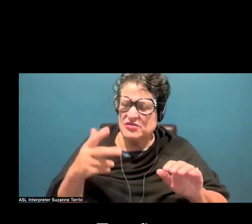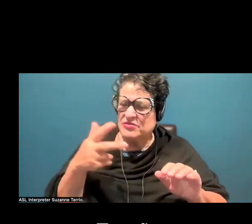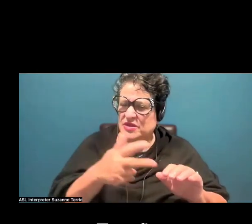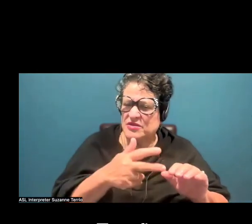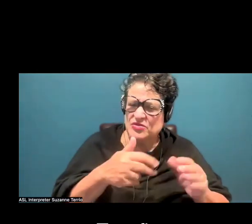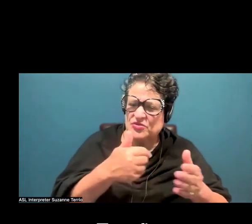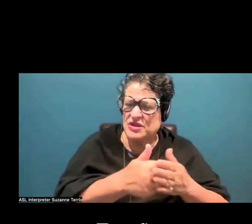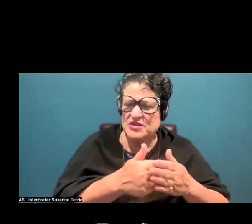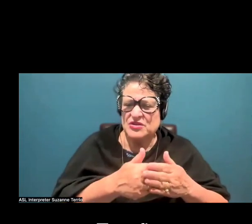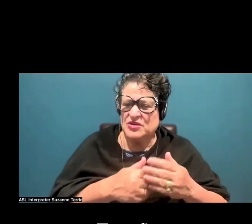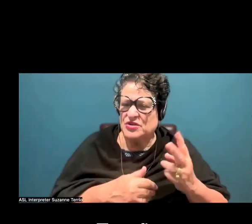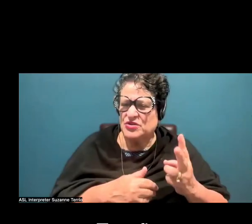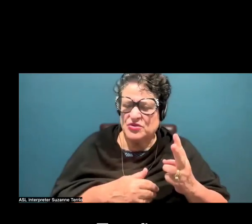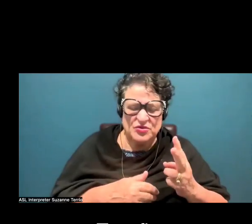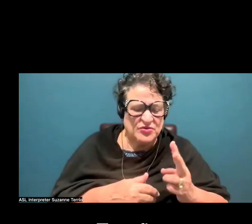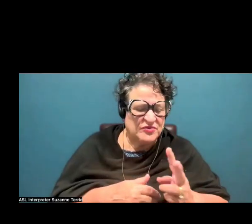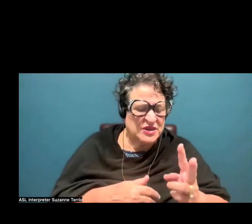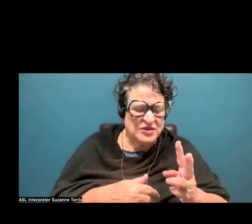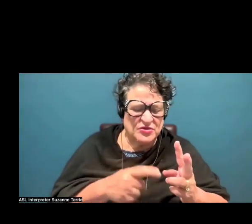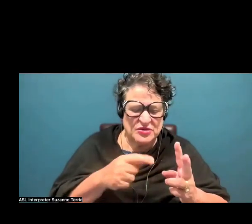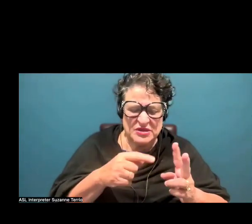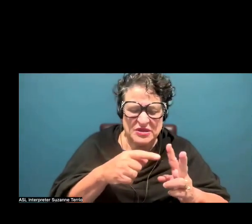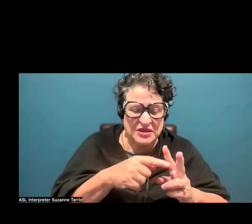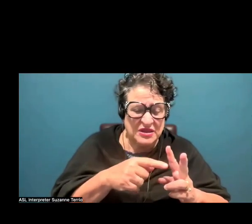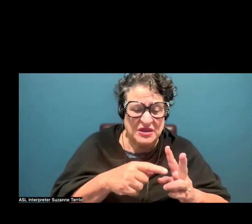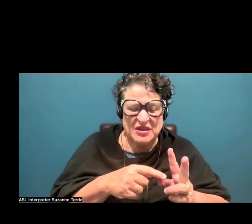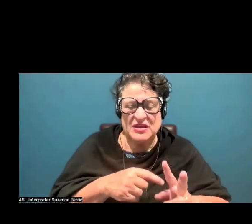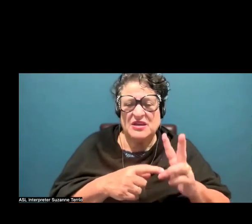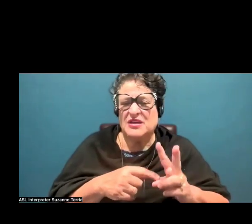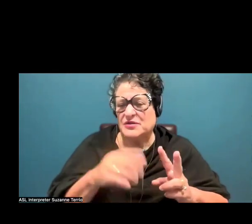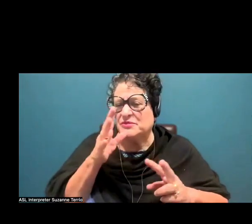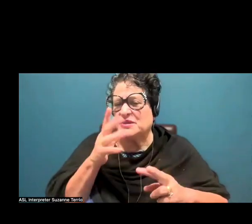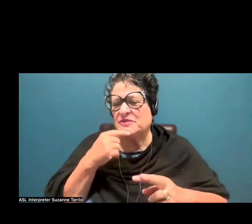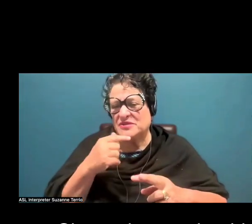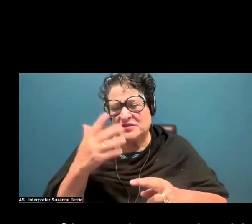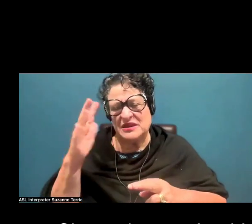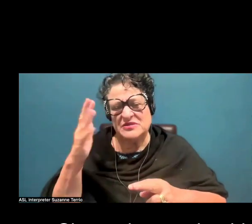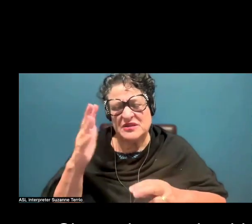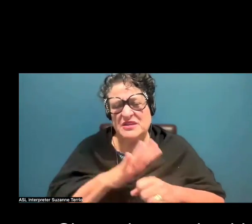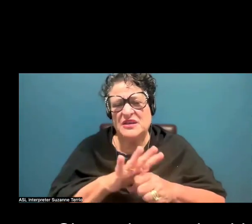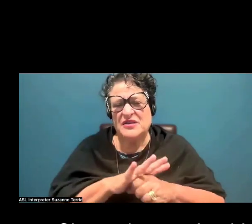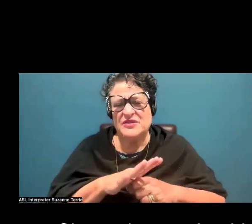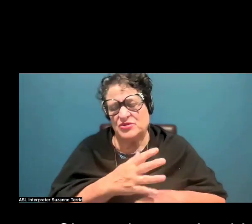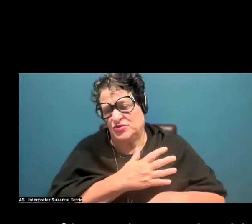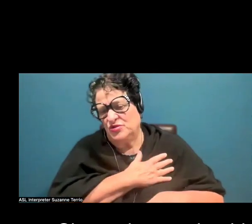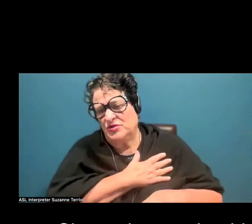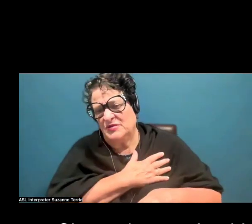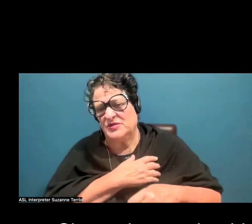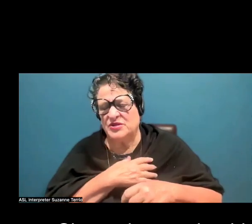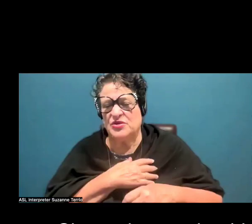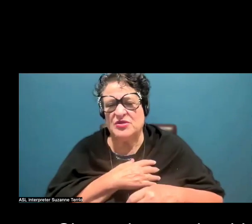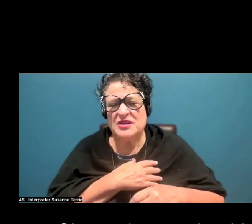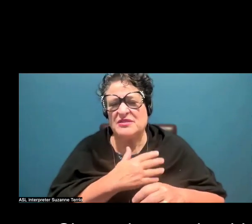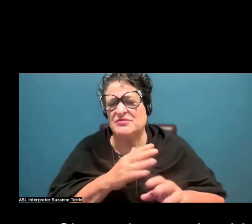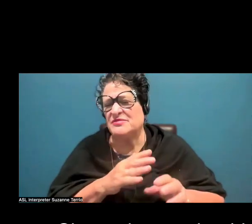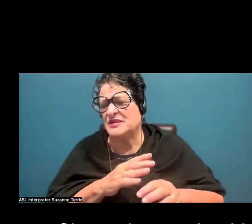Two figures emerge from under the hard top. Okay, Mom says, that's enough. She grabs my shoulder, angles me away